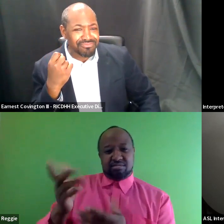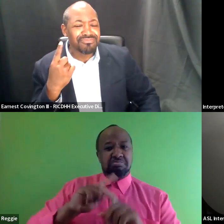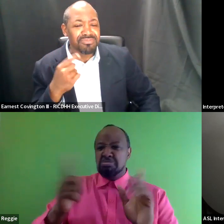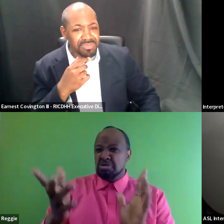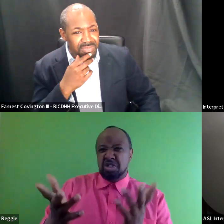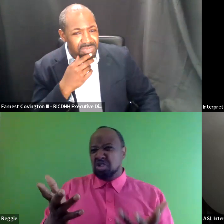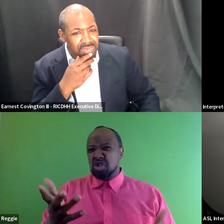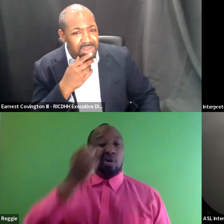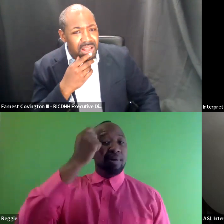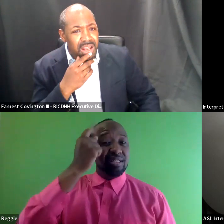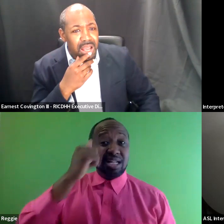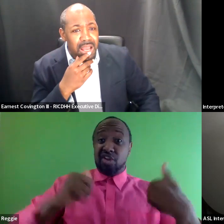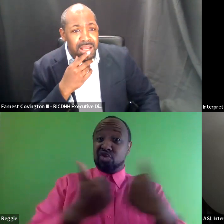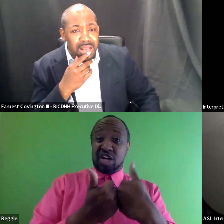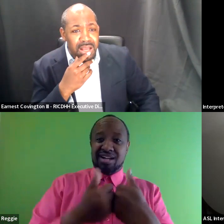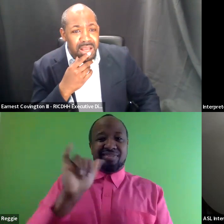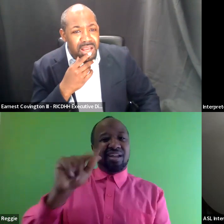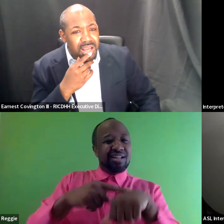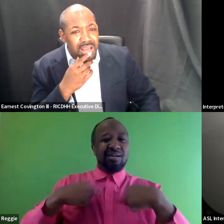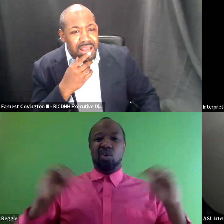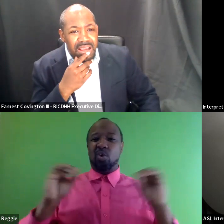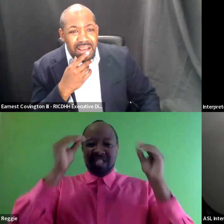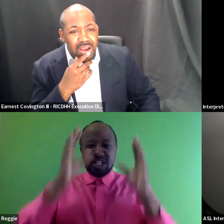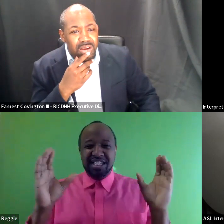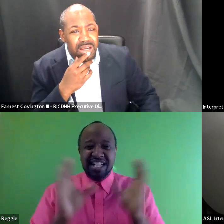things. So that's a challenge.